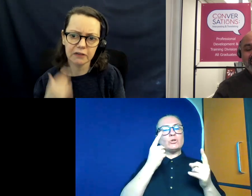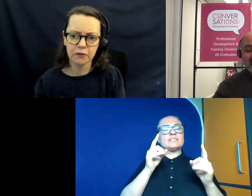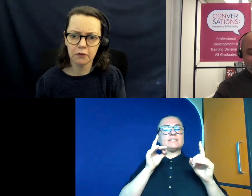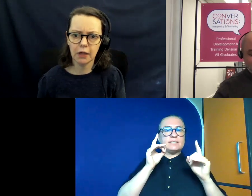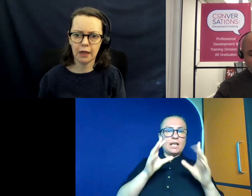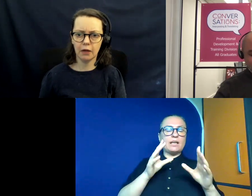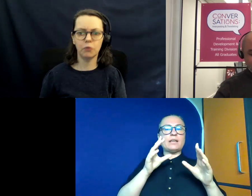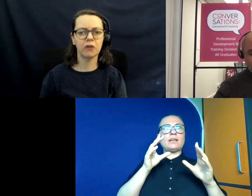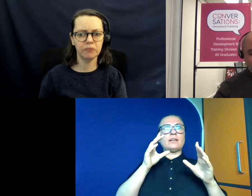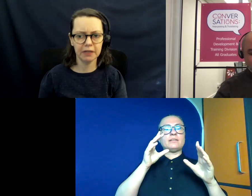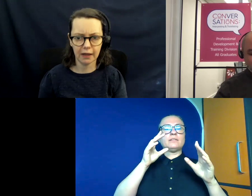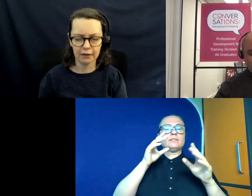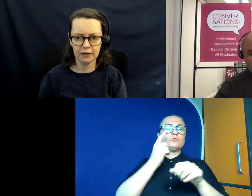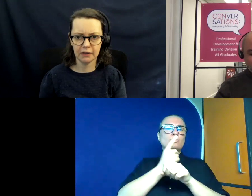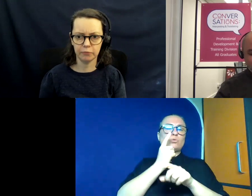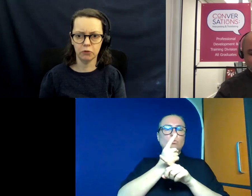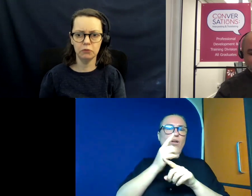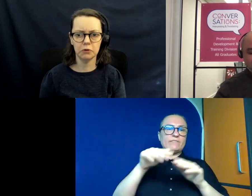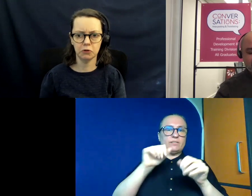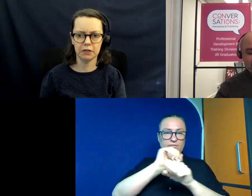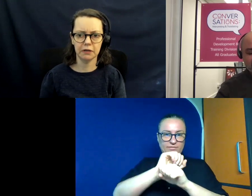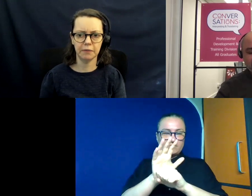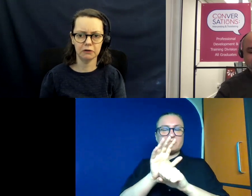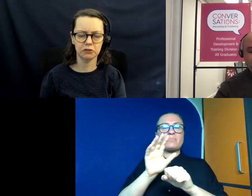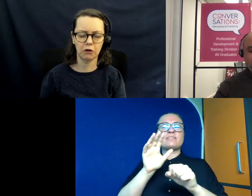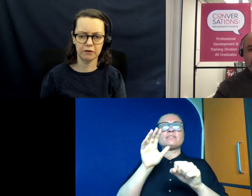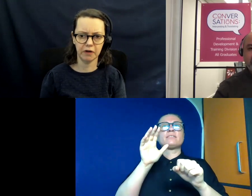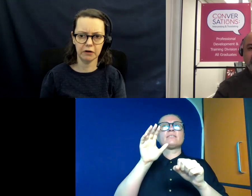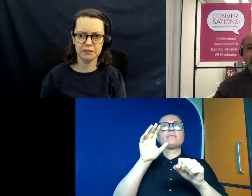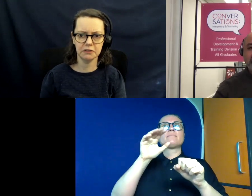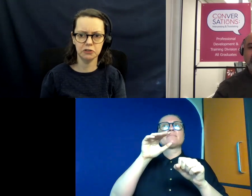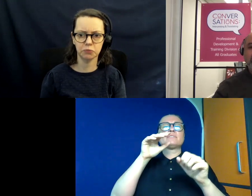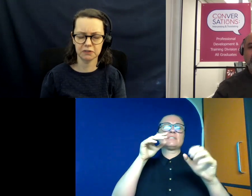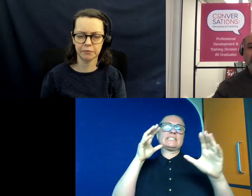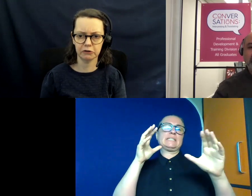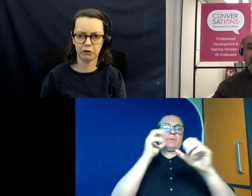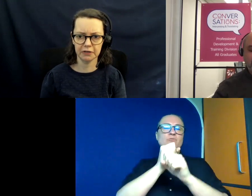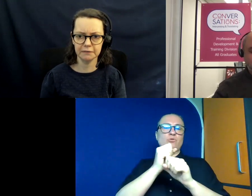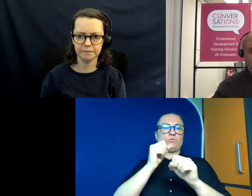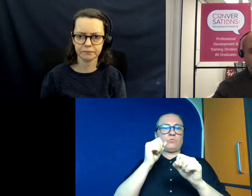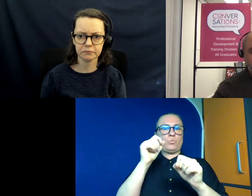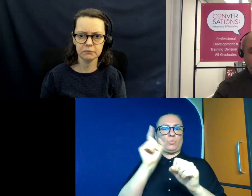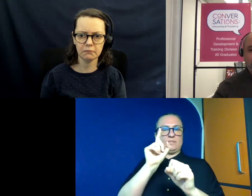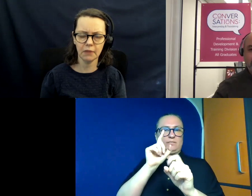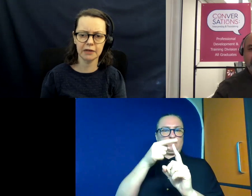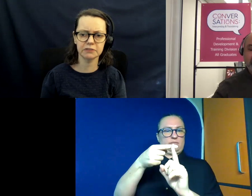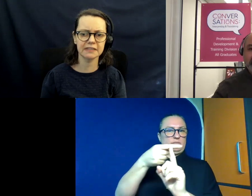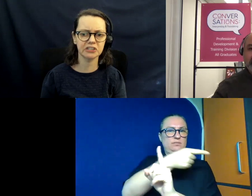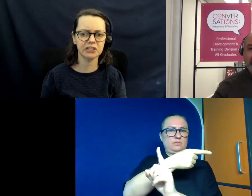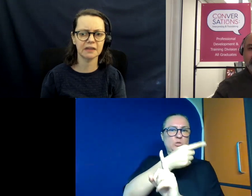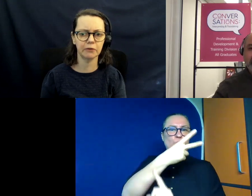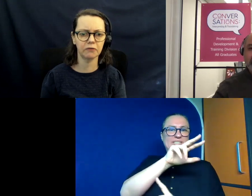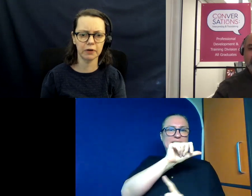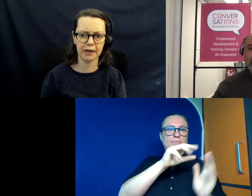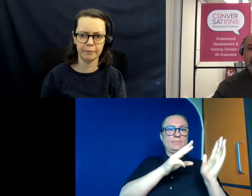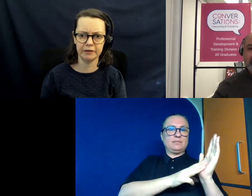Yeah, so we first began in April talking about coronavirus. The news was about corona, and it was essentially a